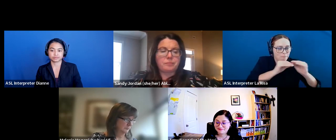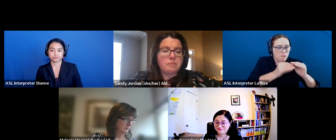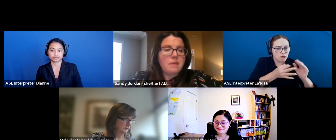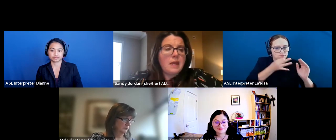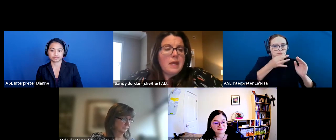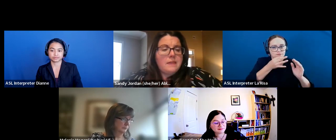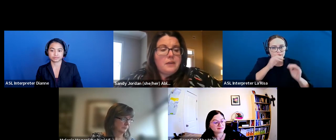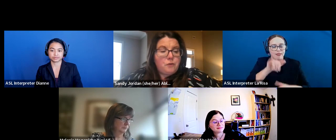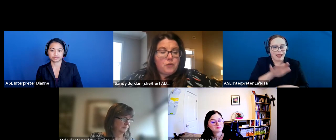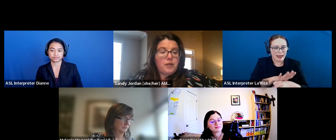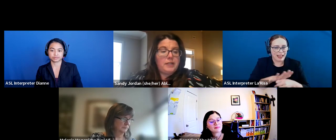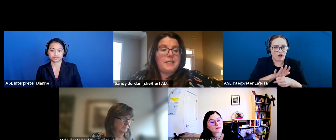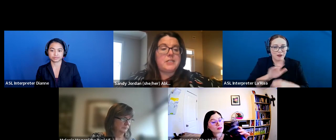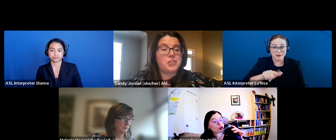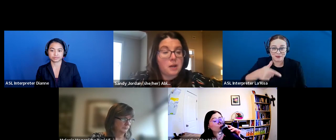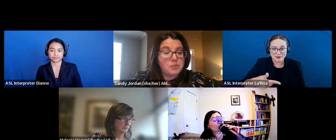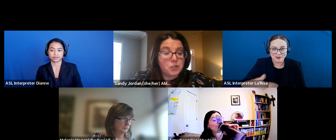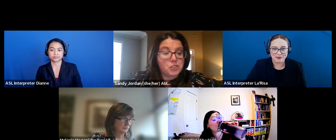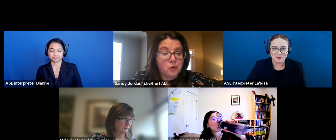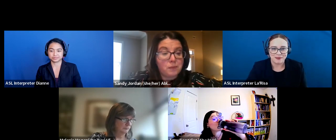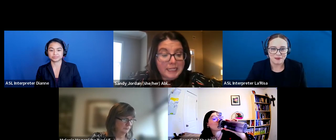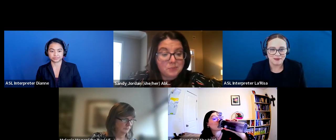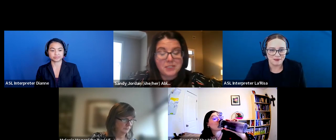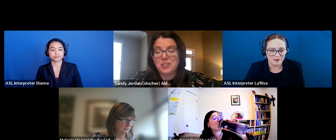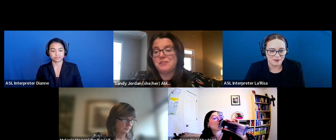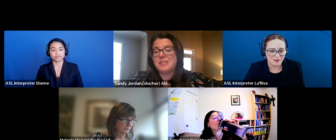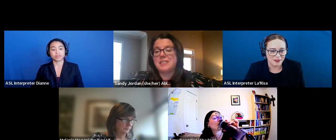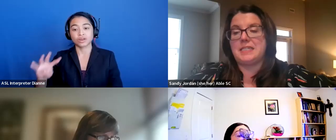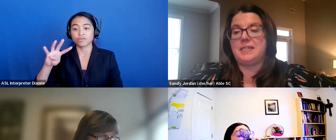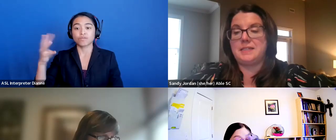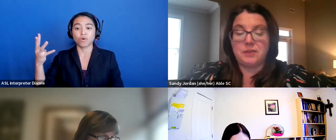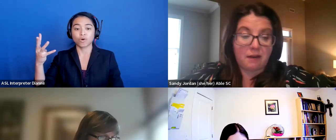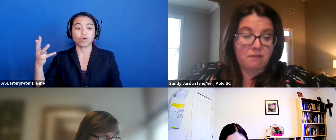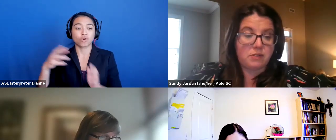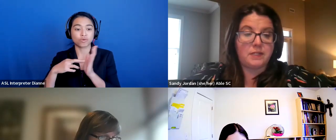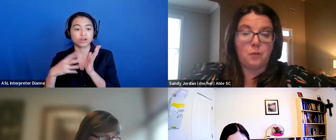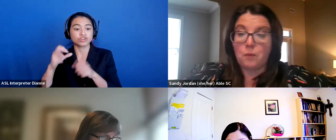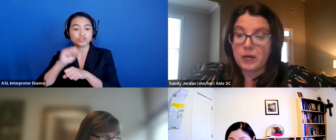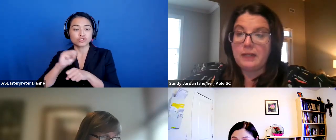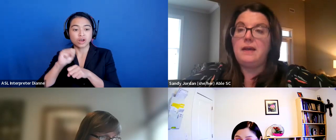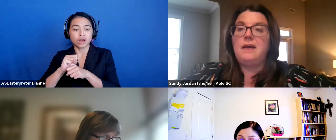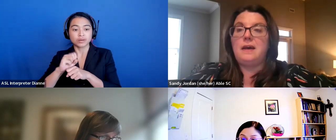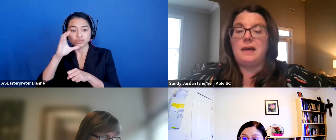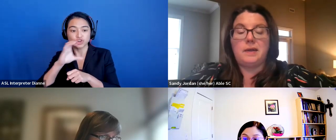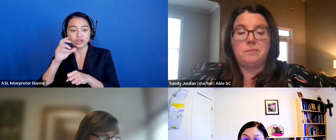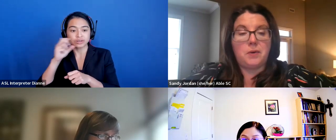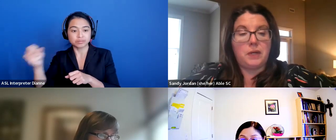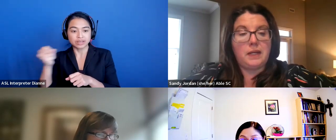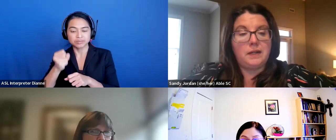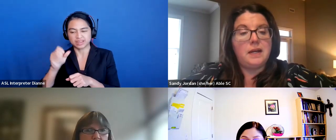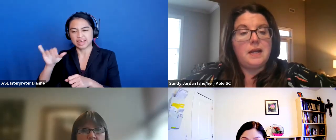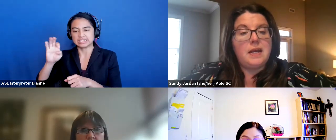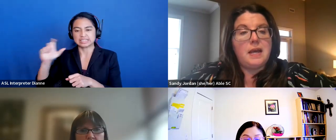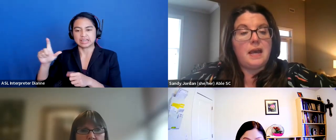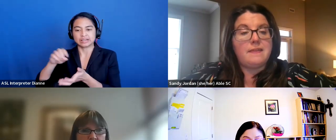area. The 4th criteria is job search or placement services, and the CIL gave themselves a 1